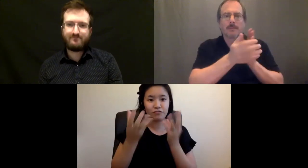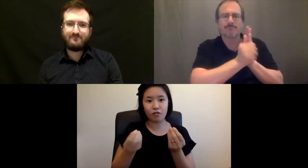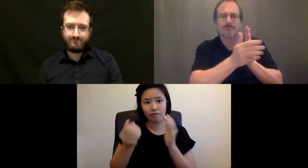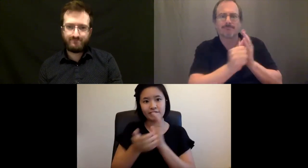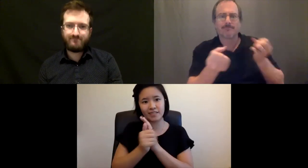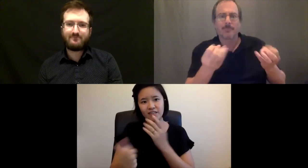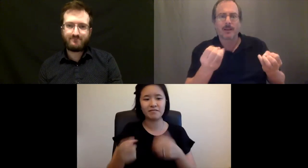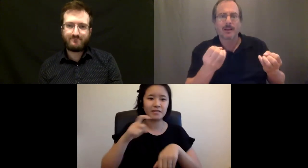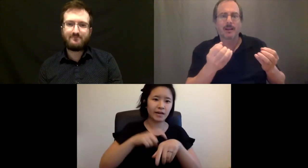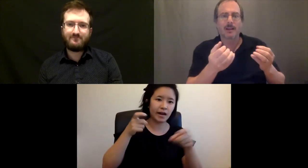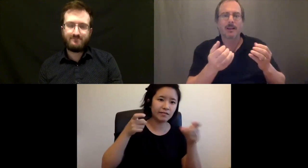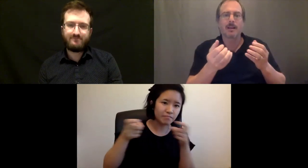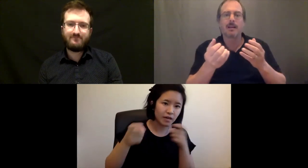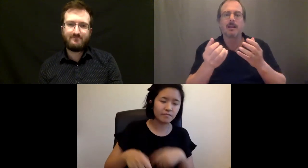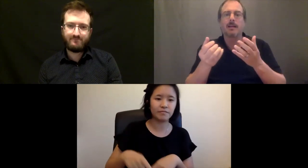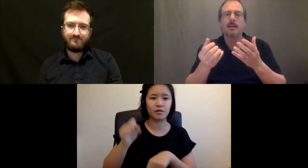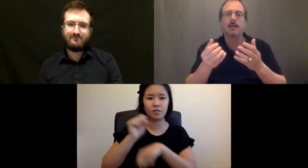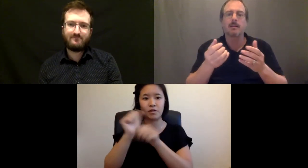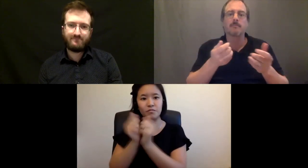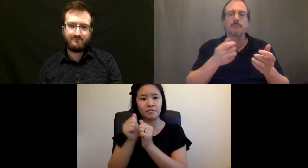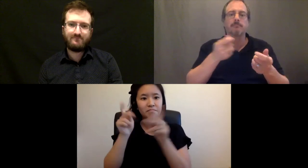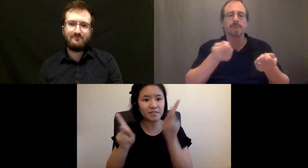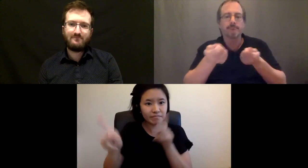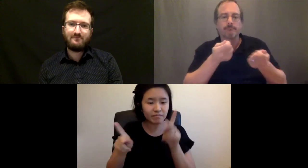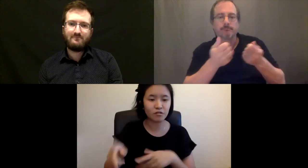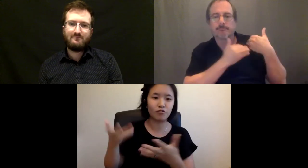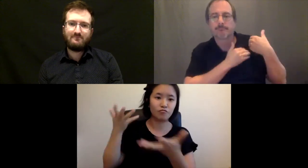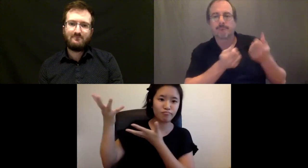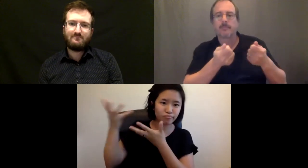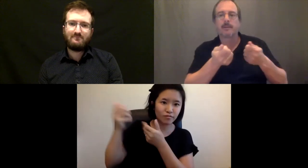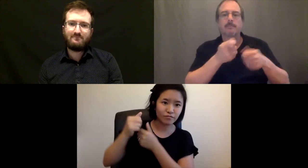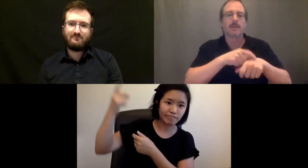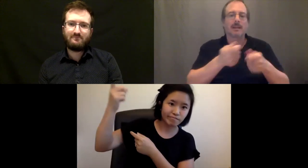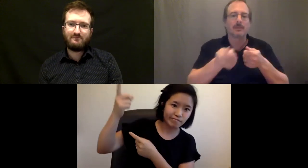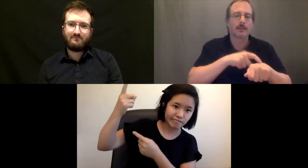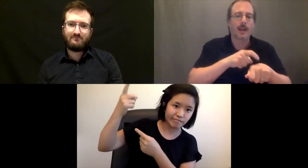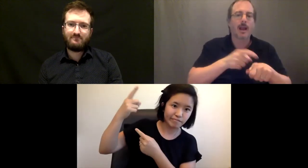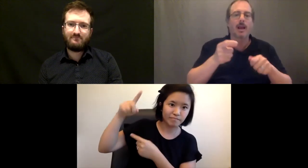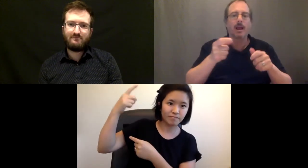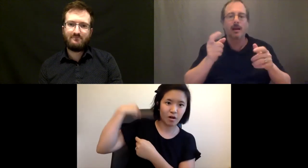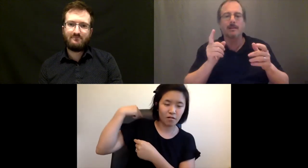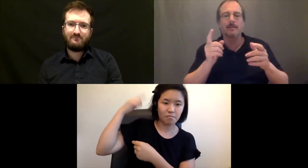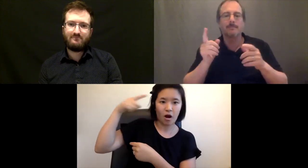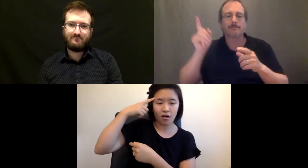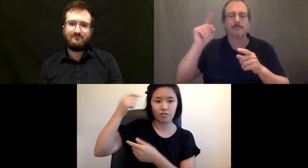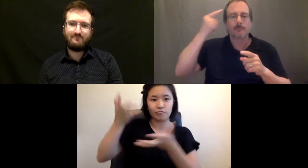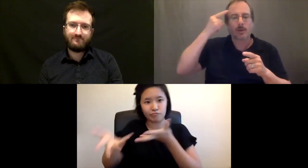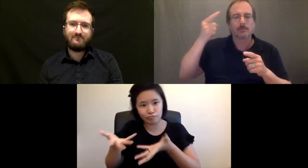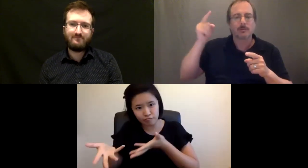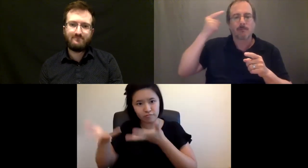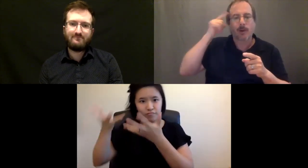Individuals are lacking in the soft skills, as previously mentioned, time management, the ability to work with individuals in